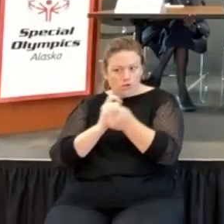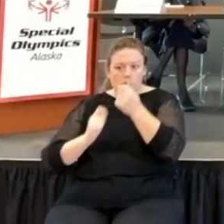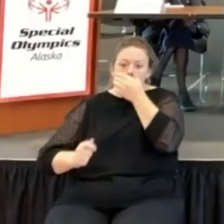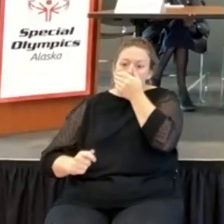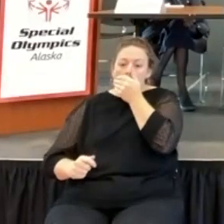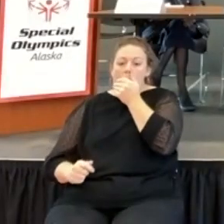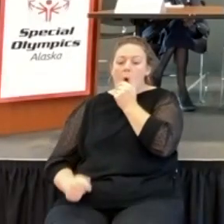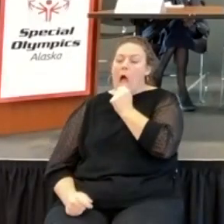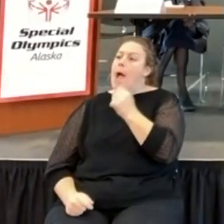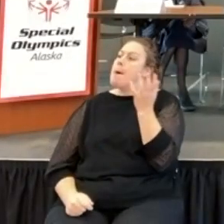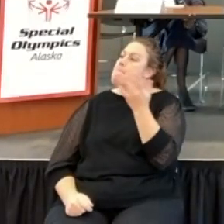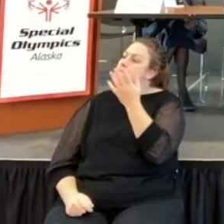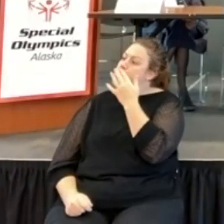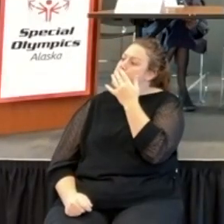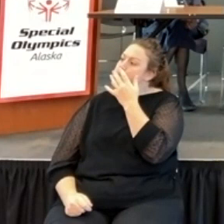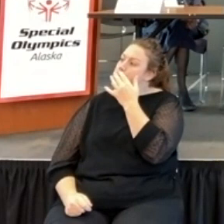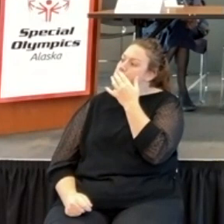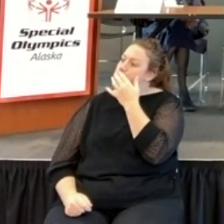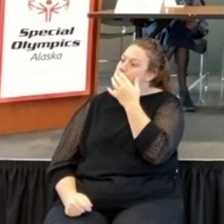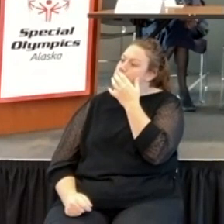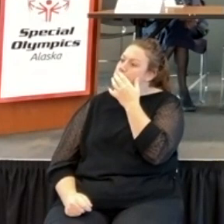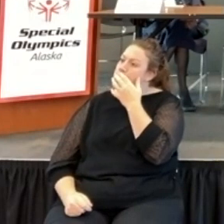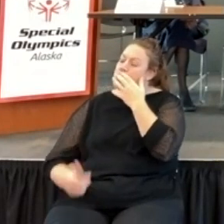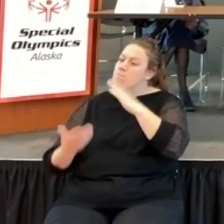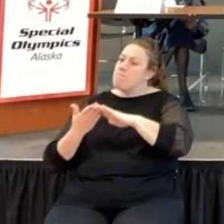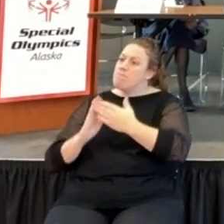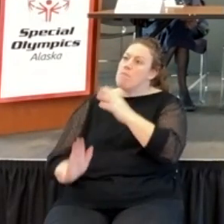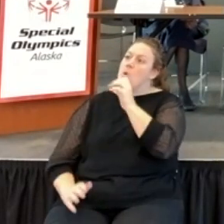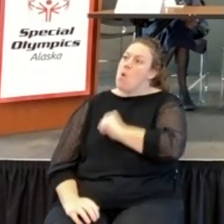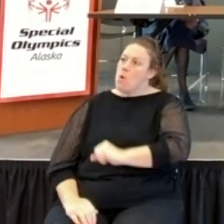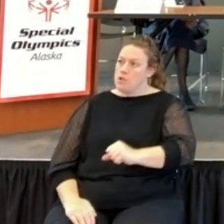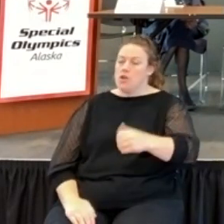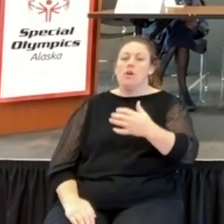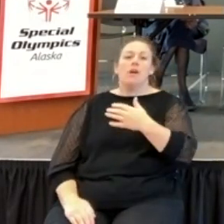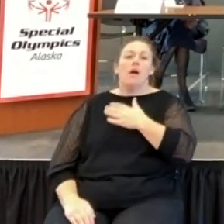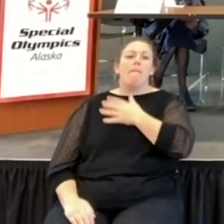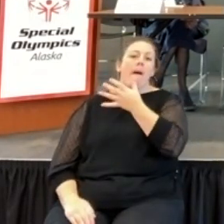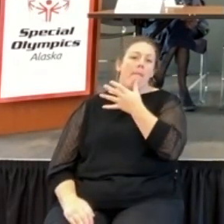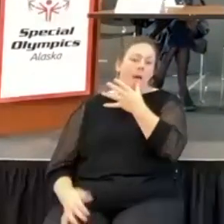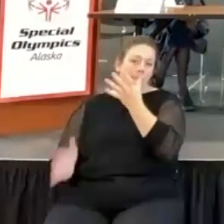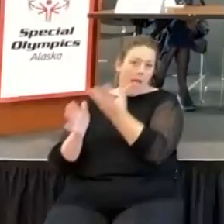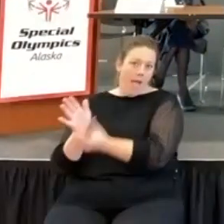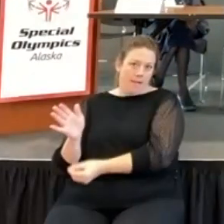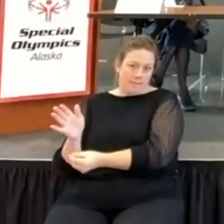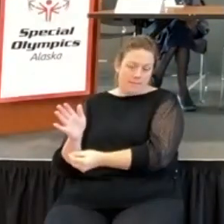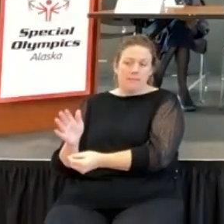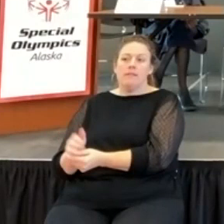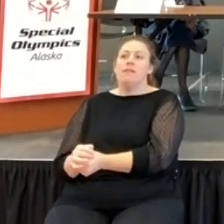priorities changed when I got older. I lost my mom. She had